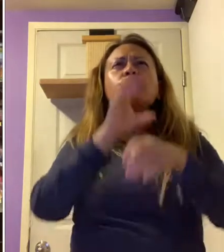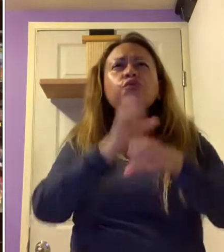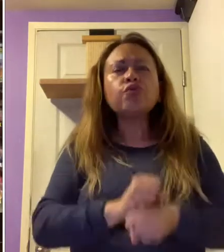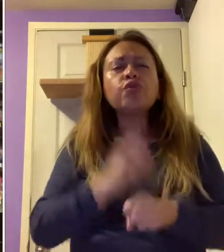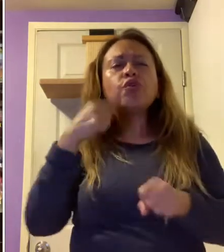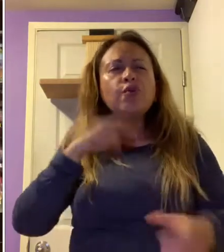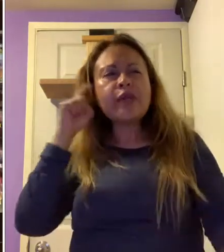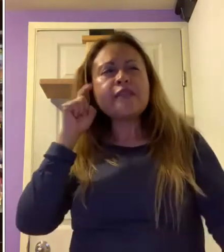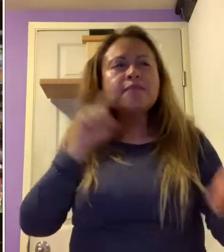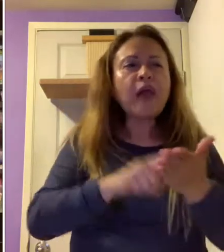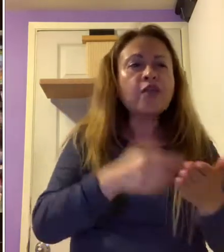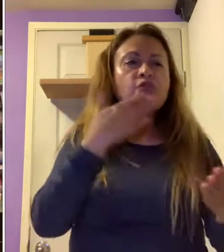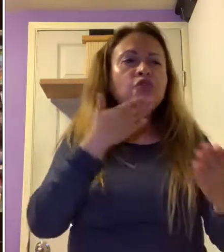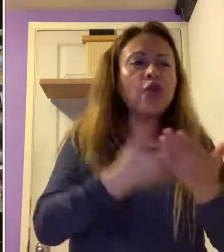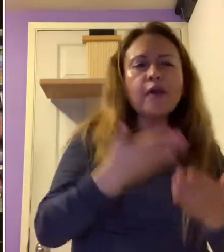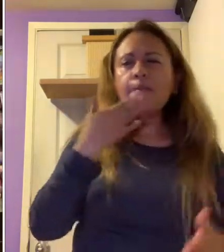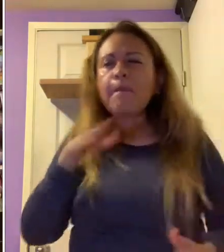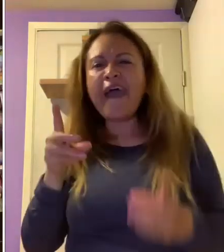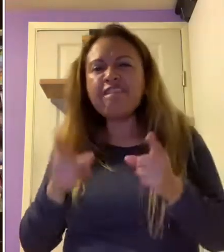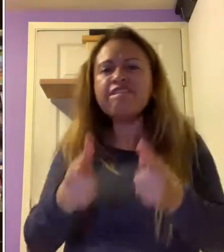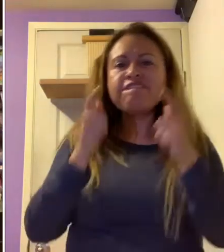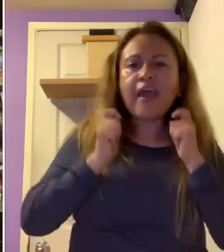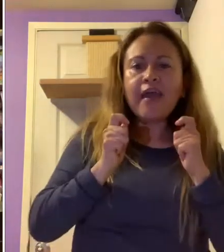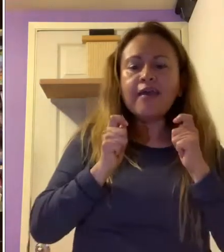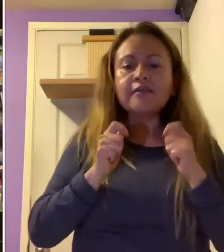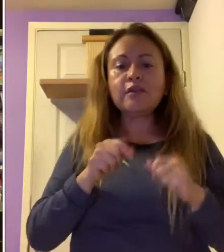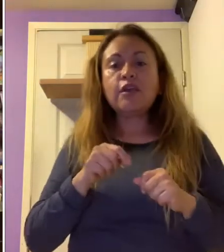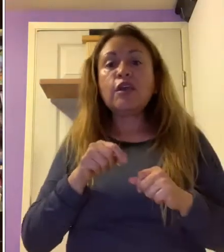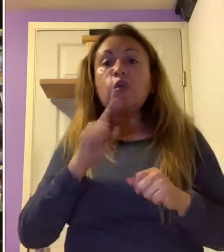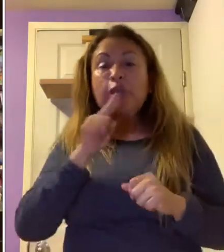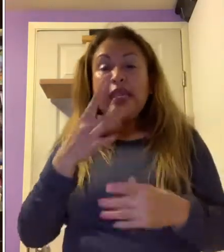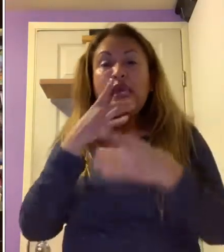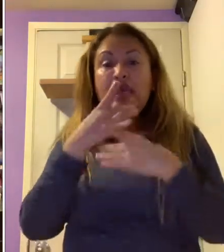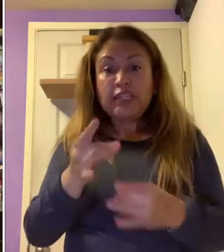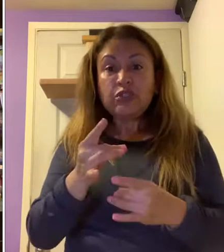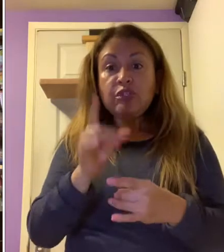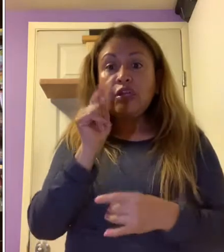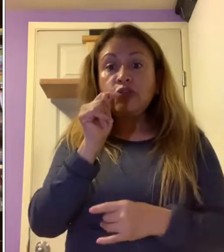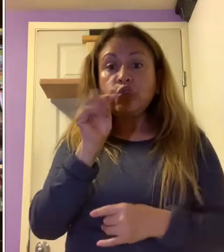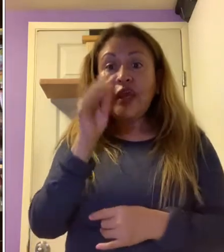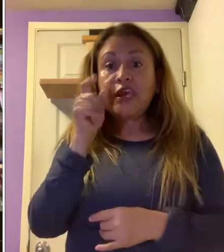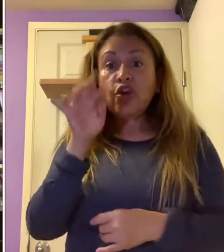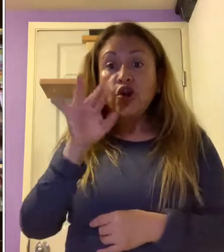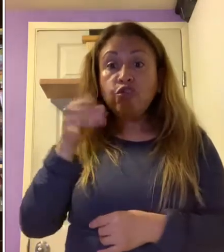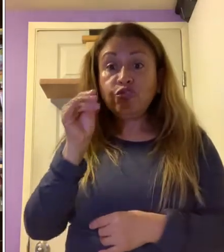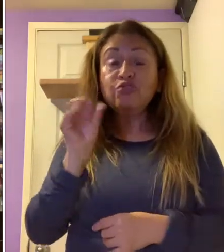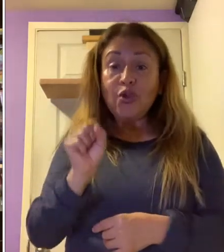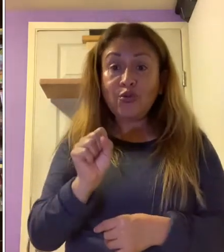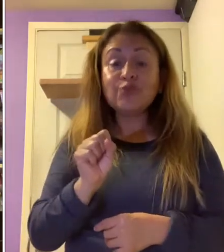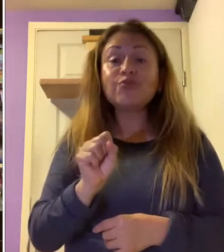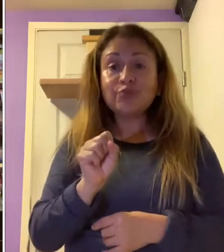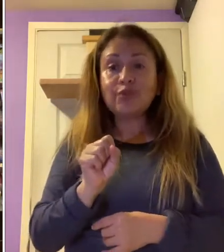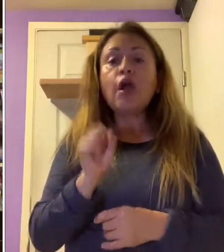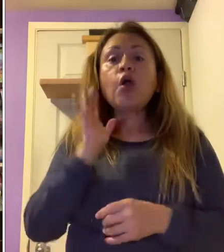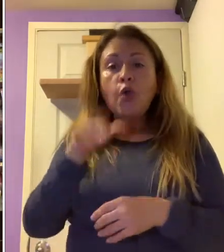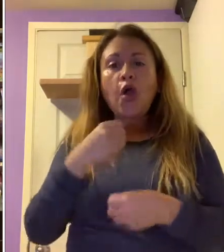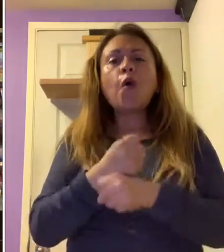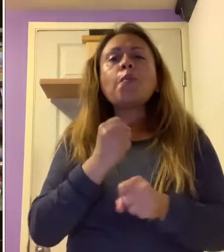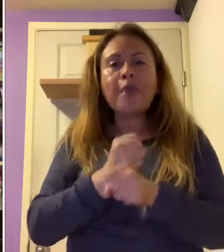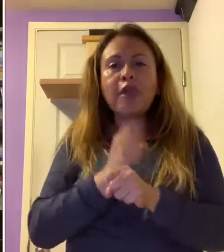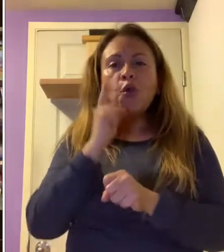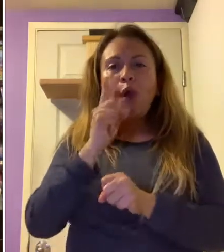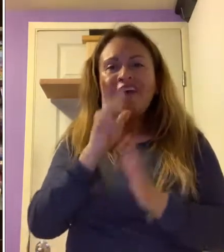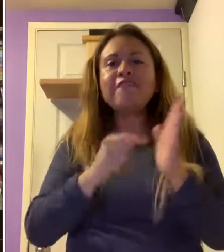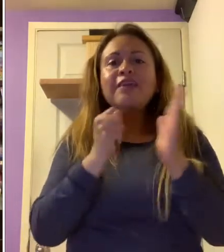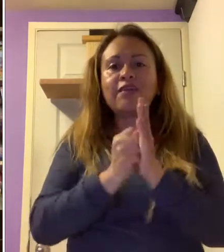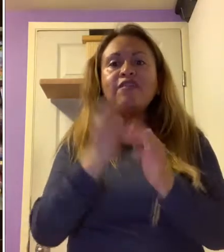like Neo in the Matrix. You can spot the good from the bad. You know who has a really interesting frozen food selection is Trader Joe's, and we're going to do a video